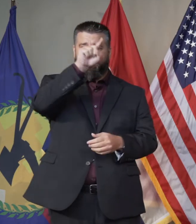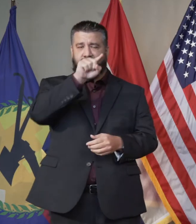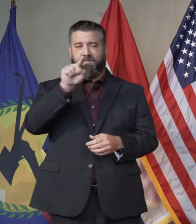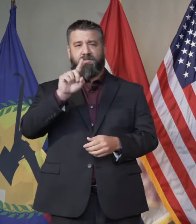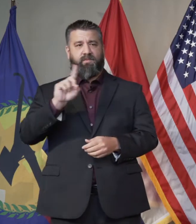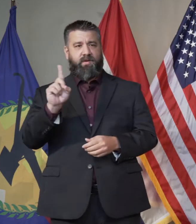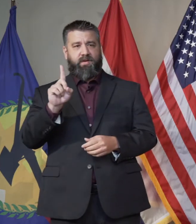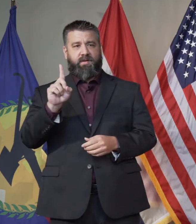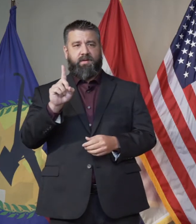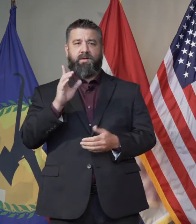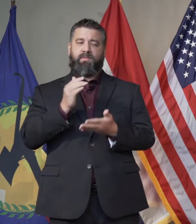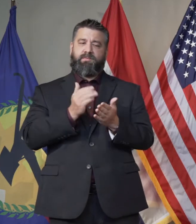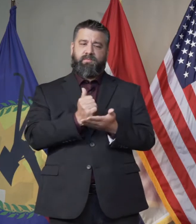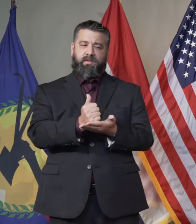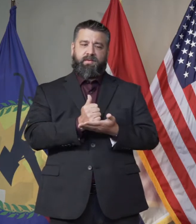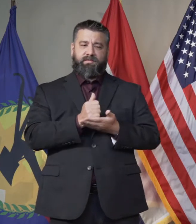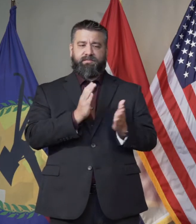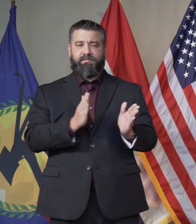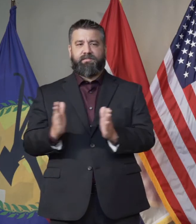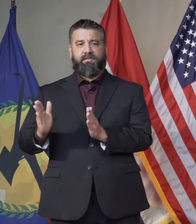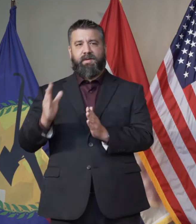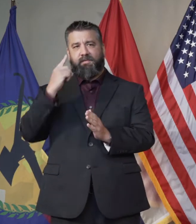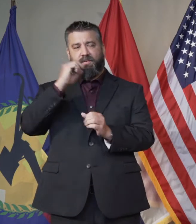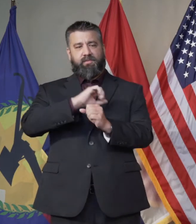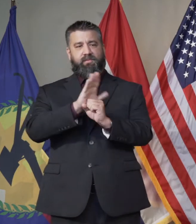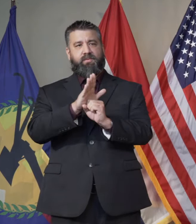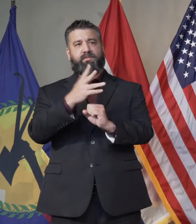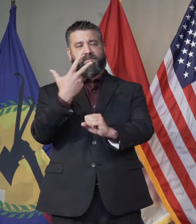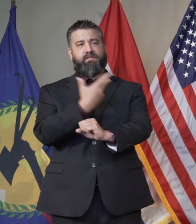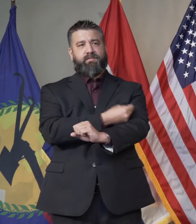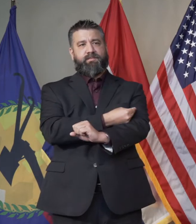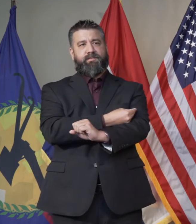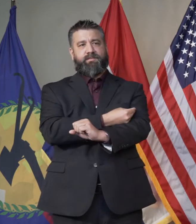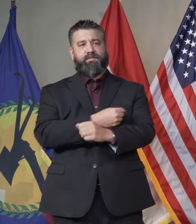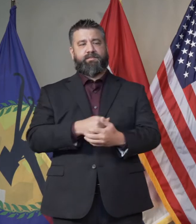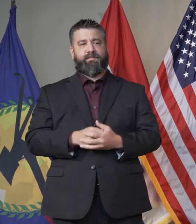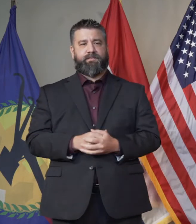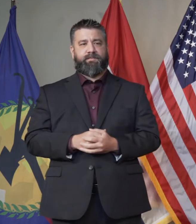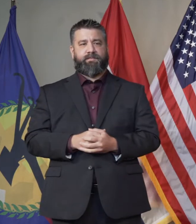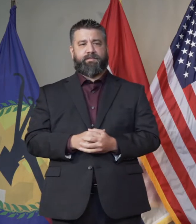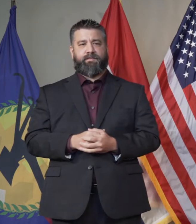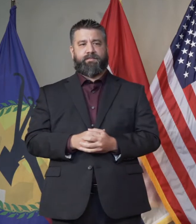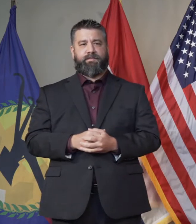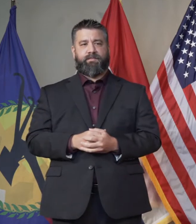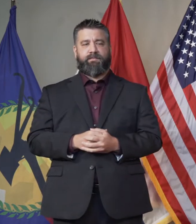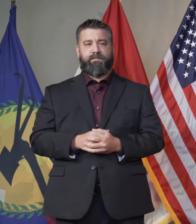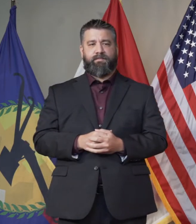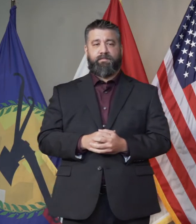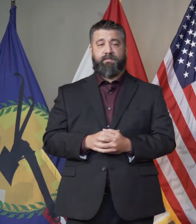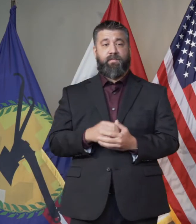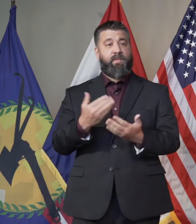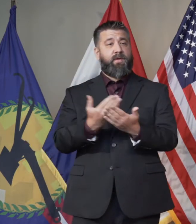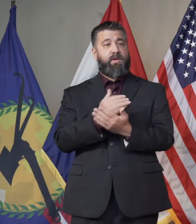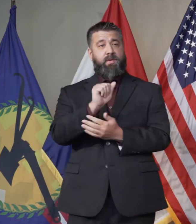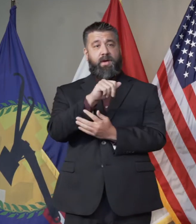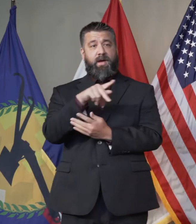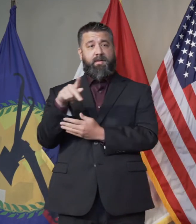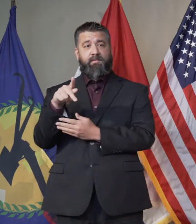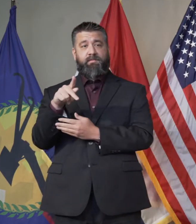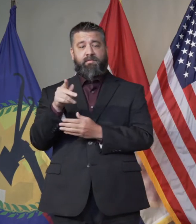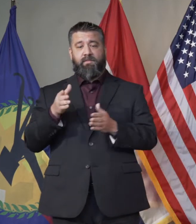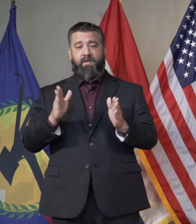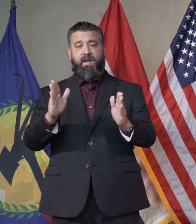eventual COVID-19 vaccine, and will allow us to track SLU's COVID-19 app, allow us to use this app for